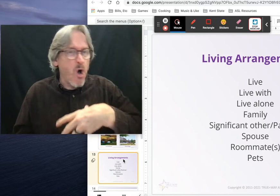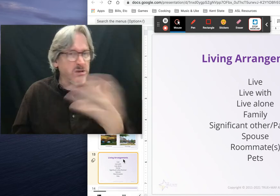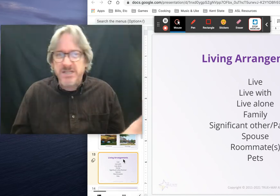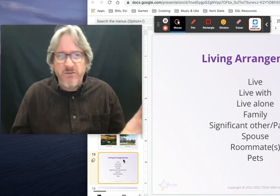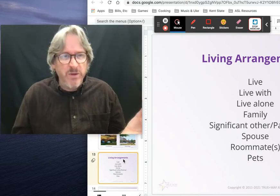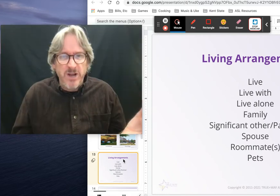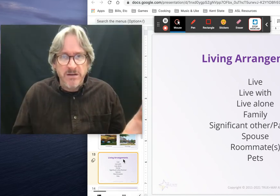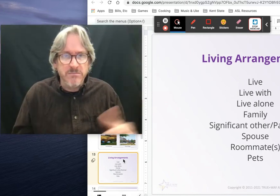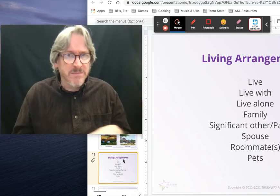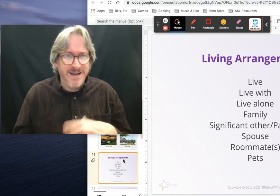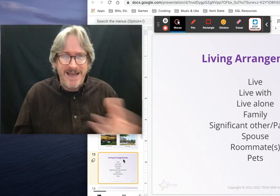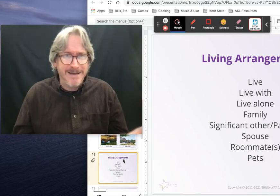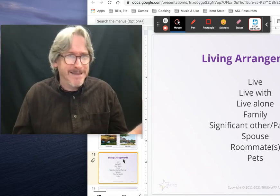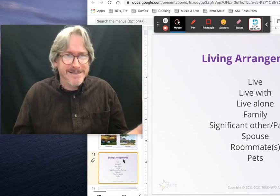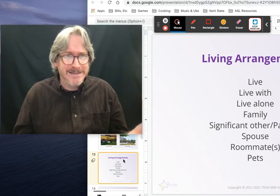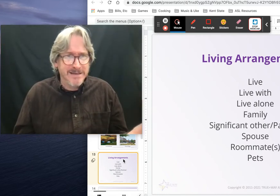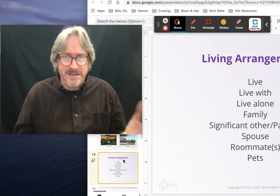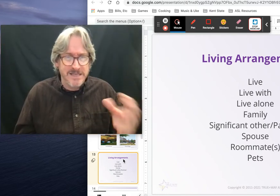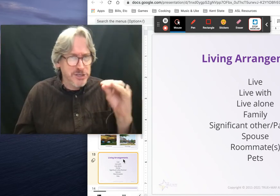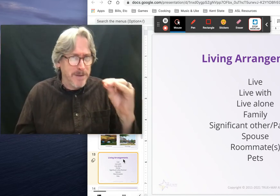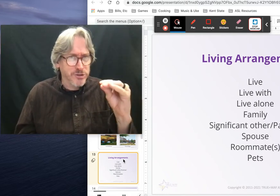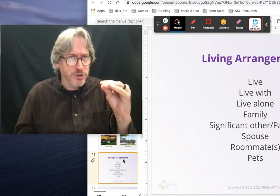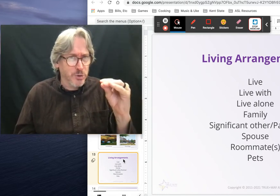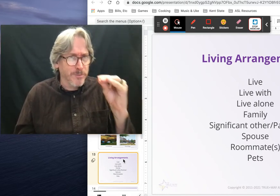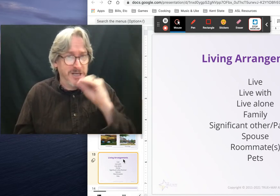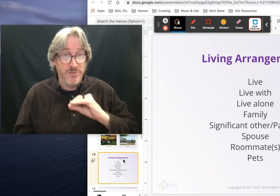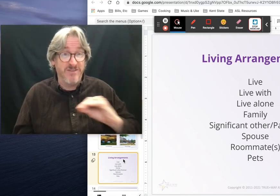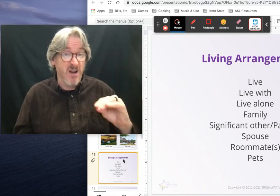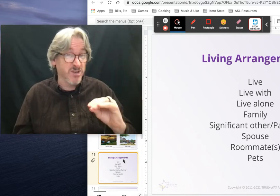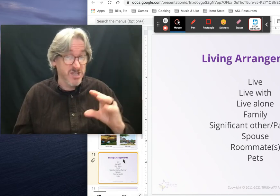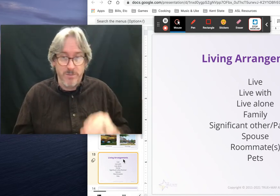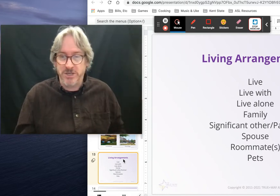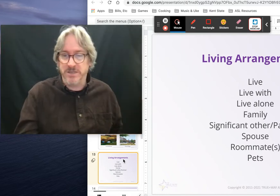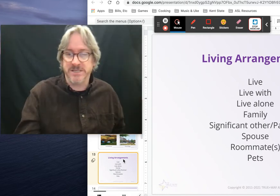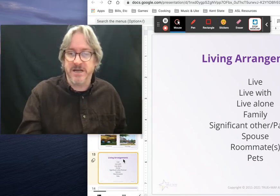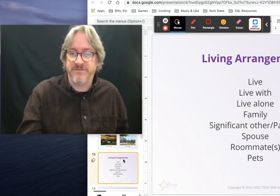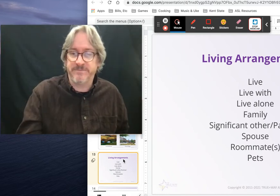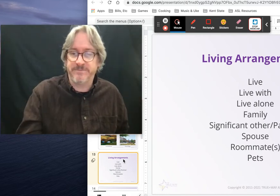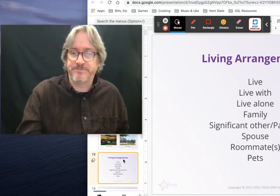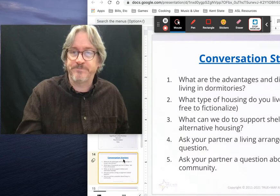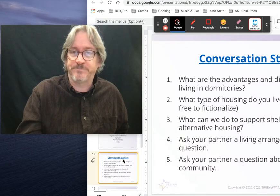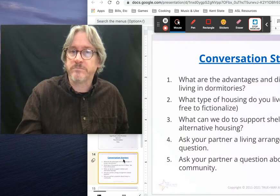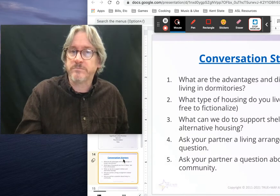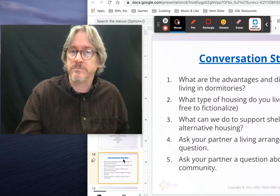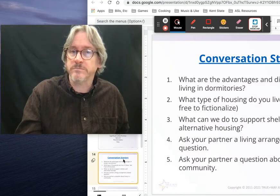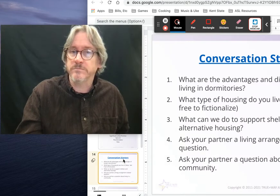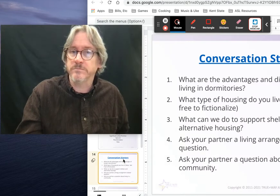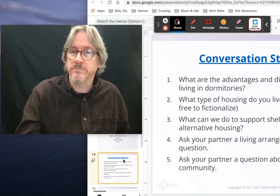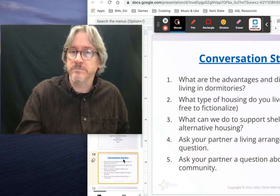So all stuff we've done, again, these chapters are shorter because we've covered so much of the stuff.